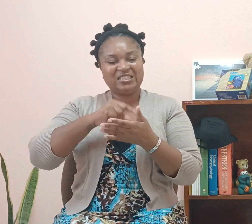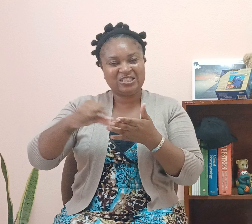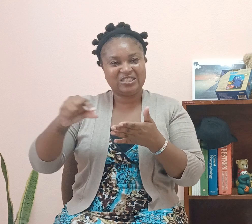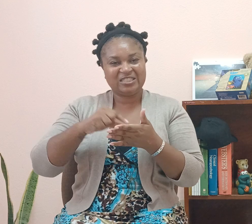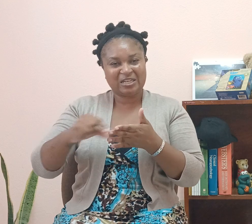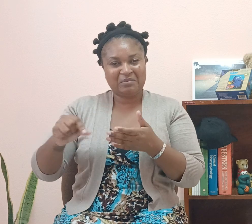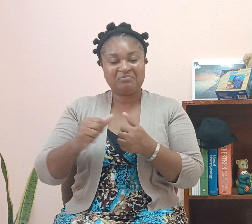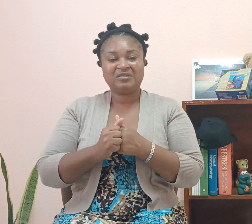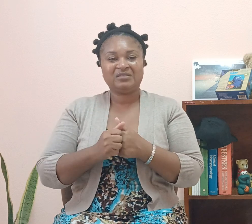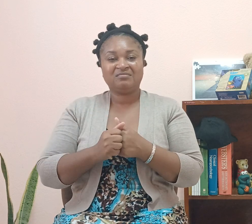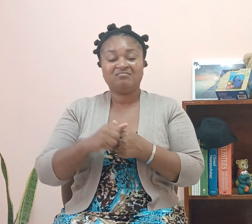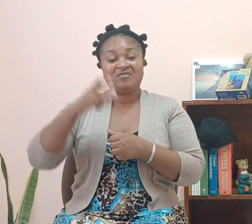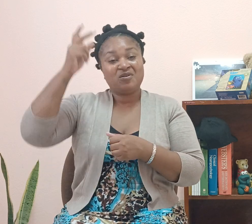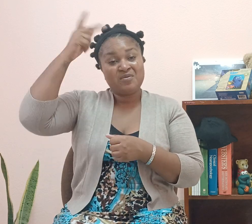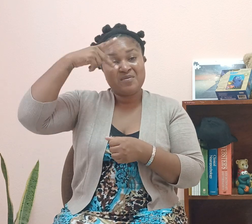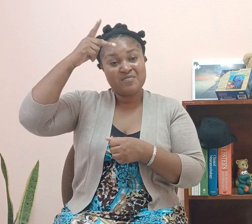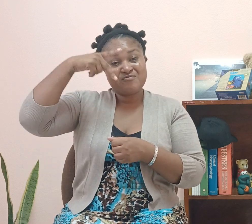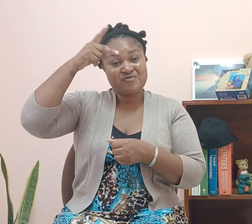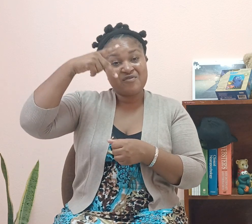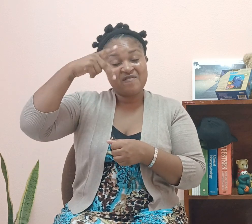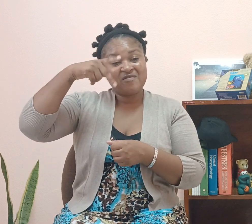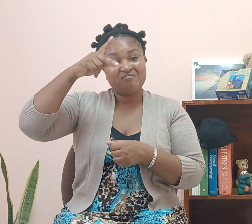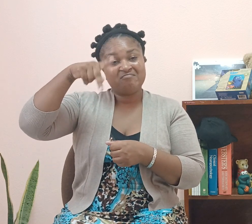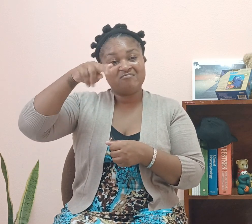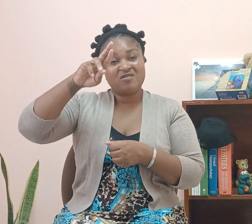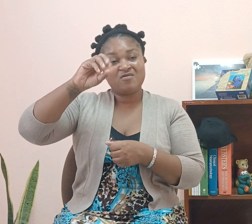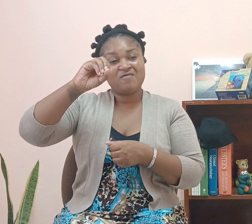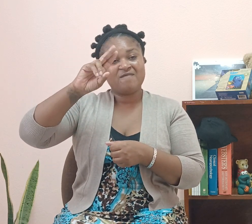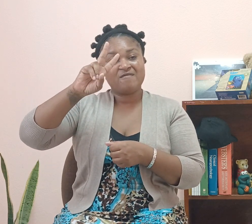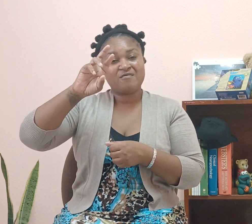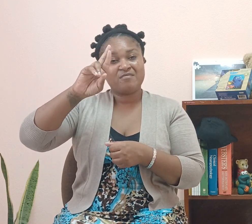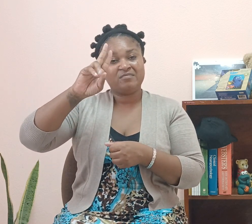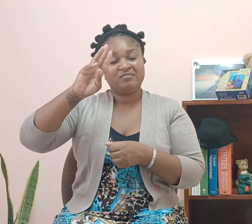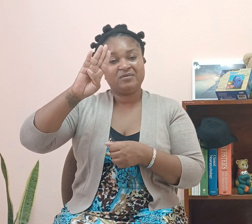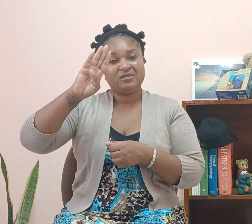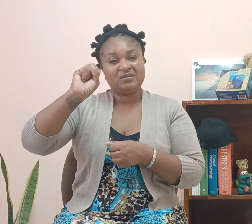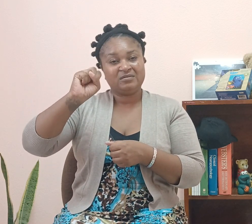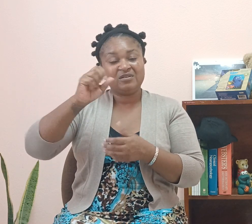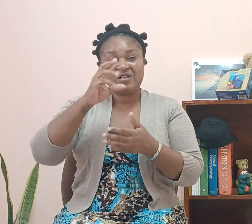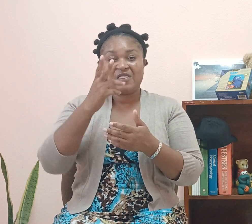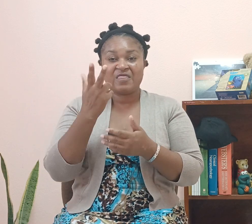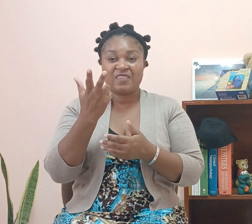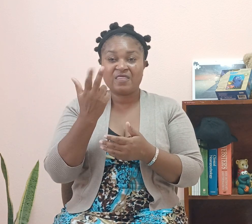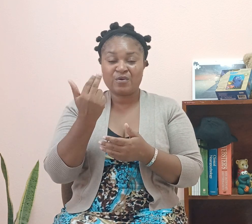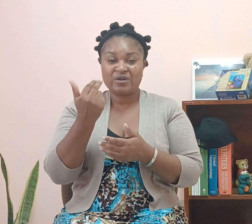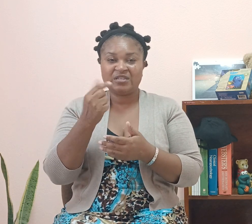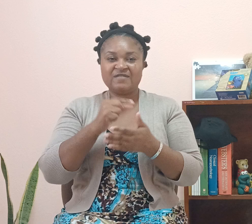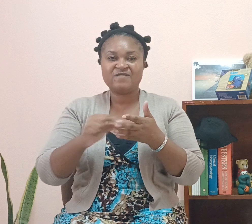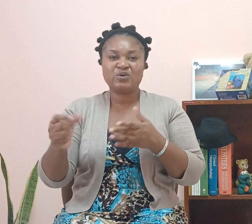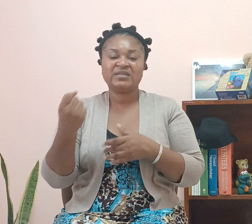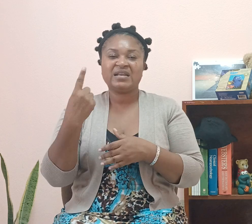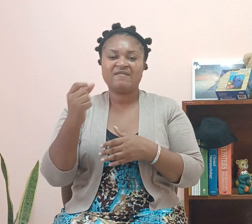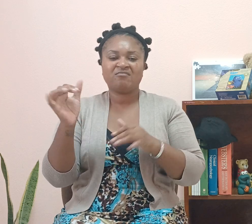Proverbs chapter 13, verse 11, Common English Bible.